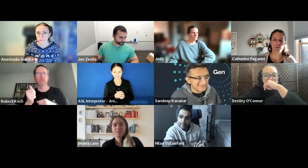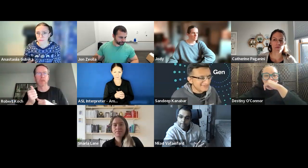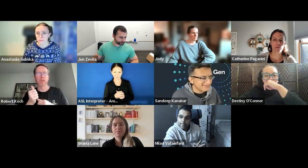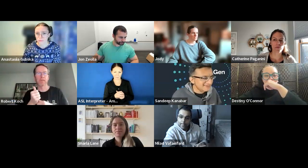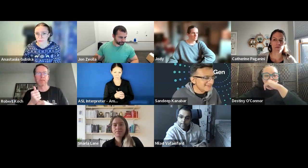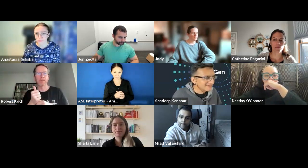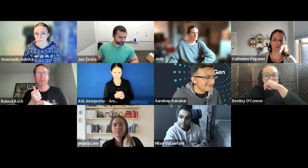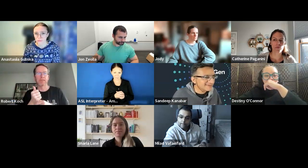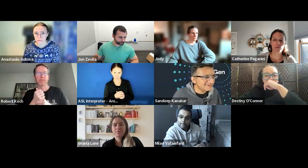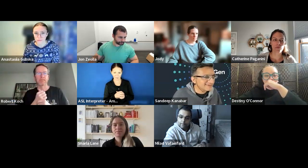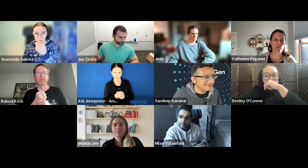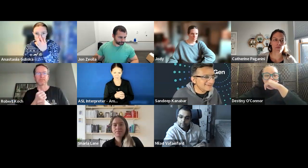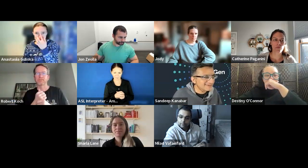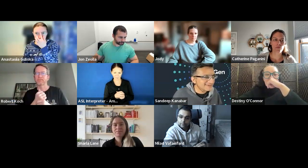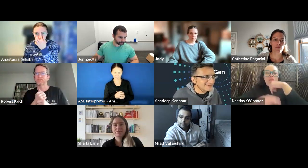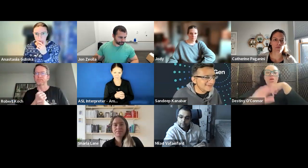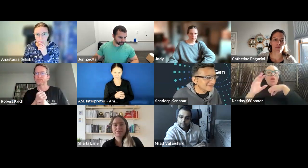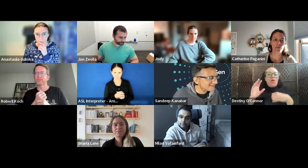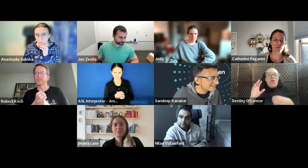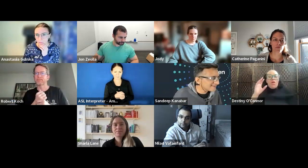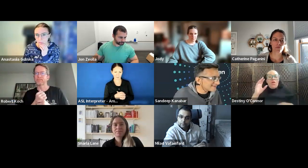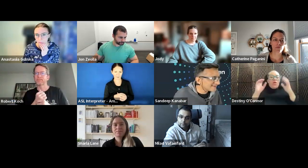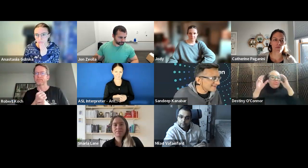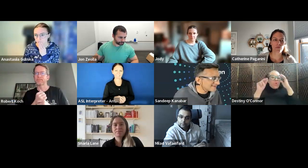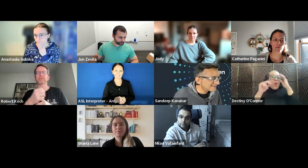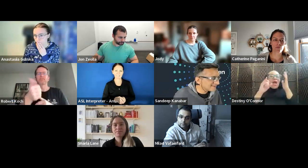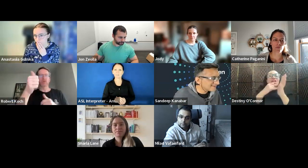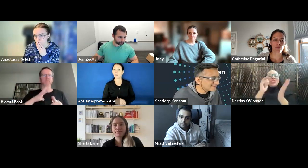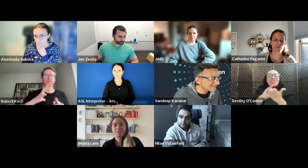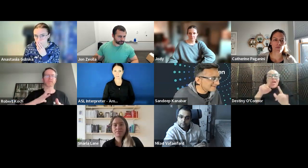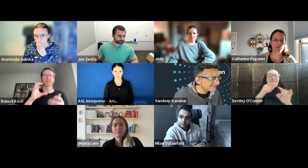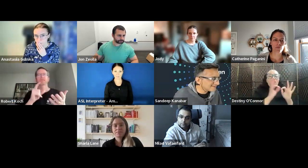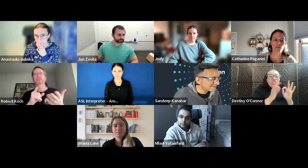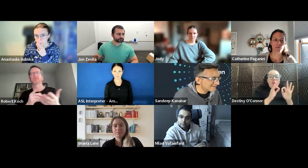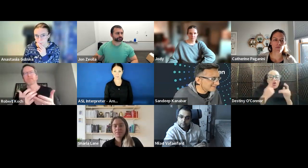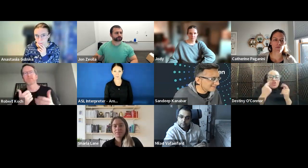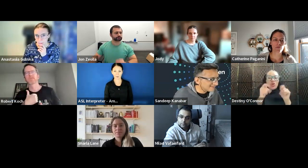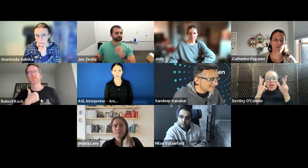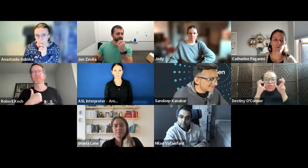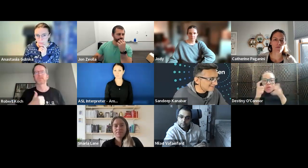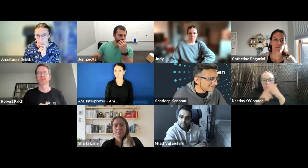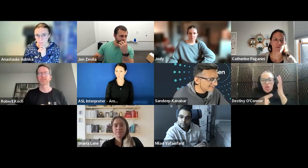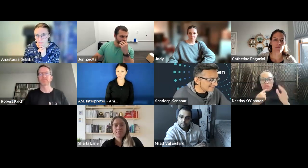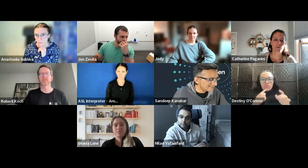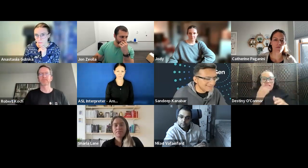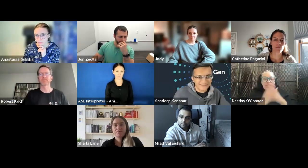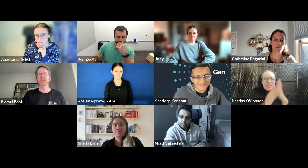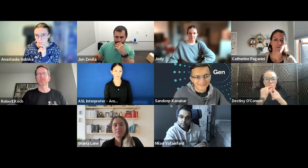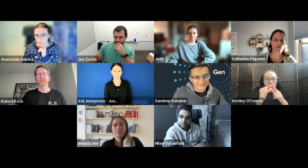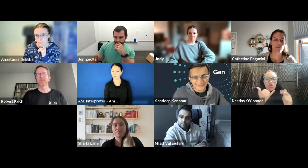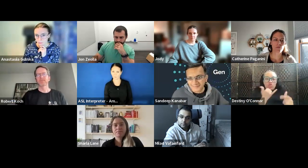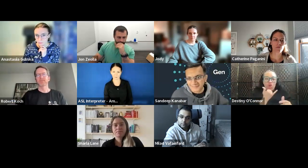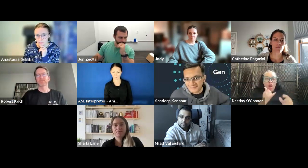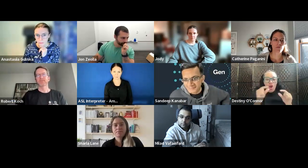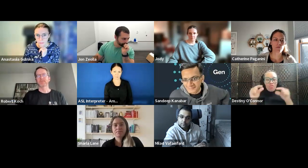Okay, Sandeep, are you okay with that? Okay. Destiny here. The interpreter is just